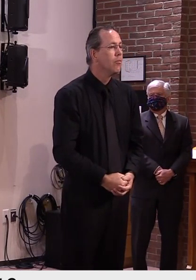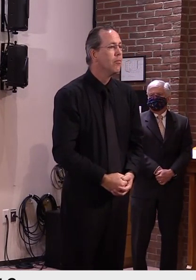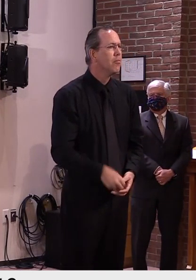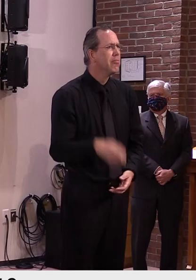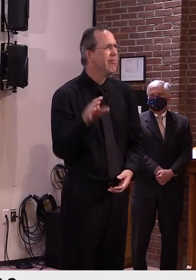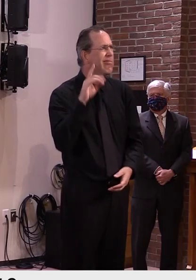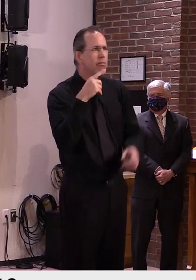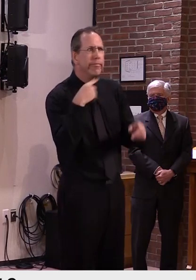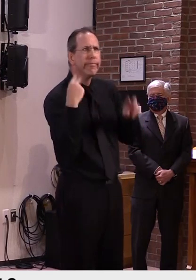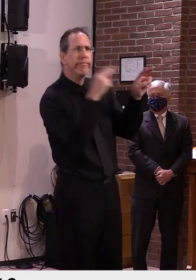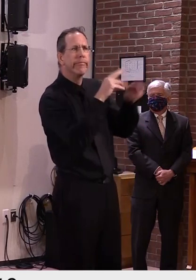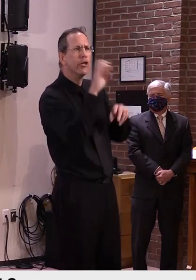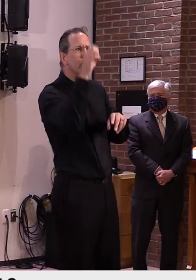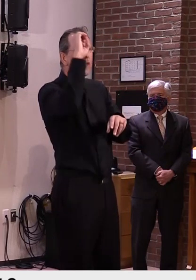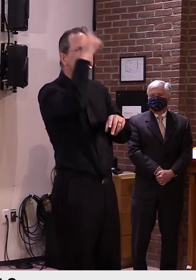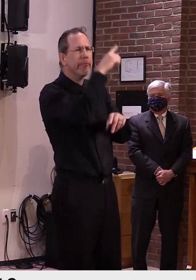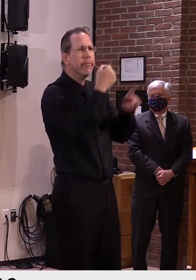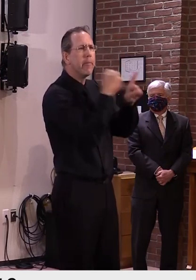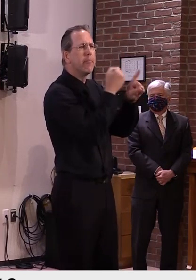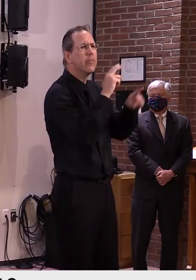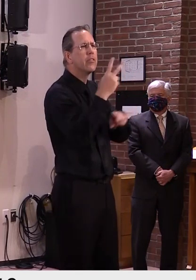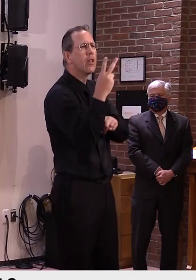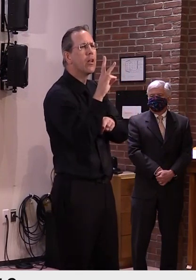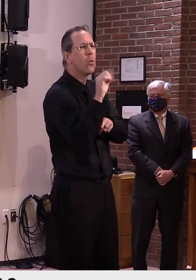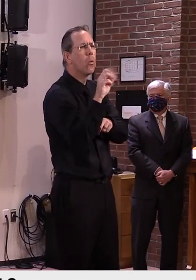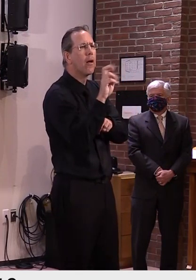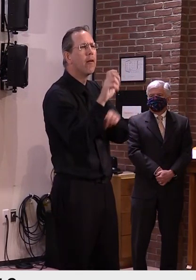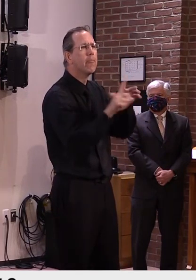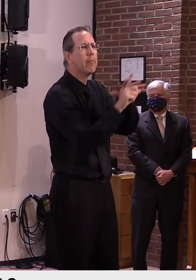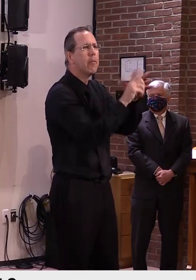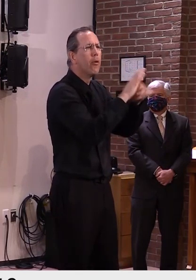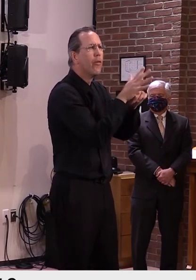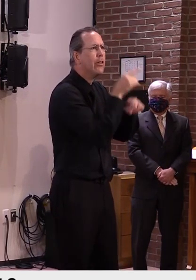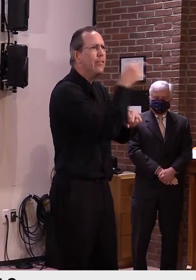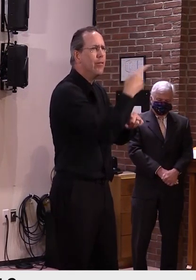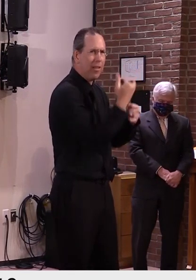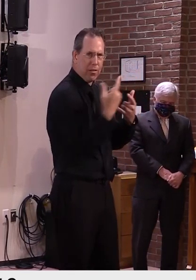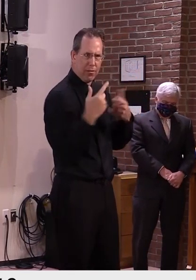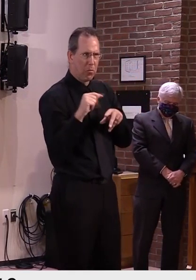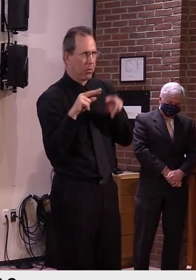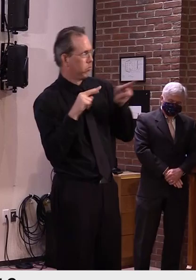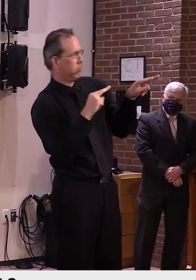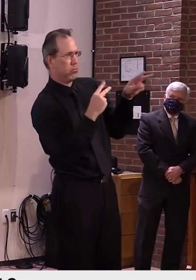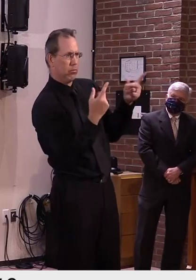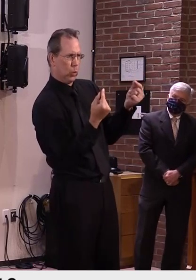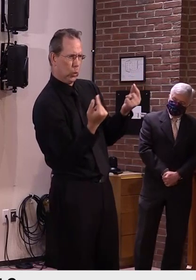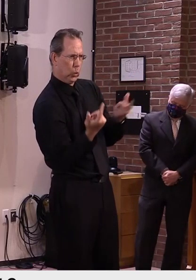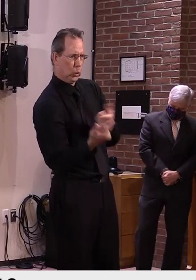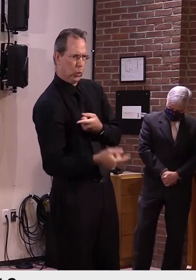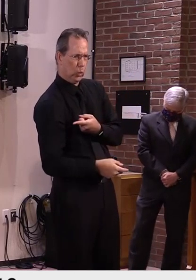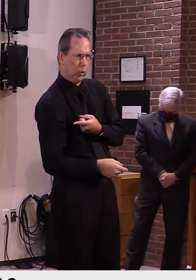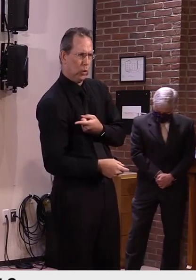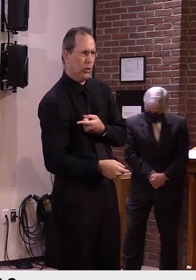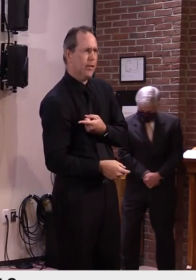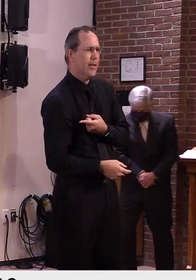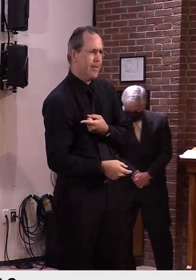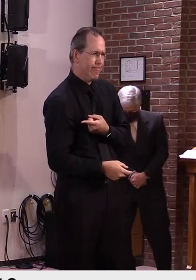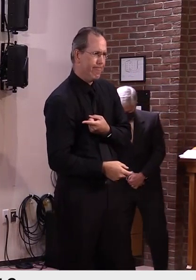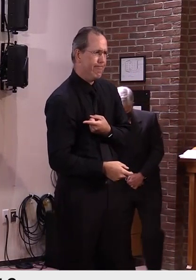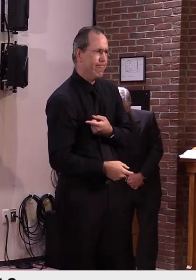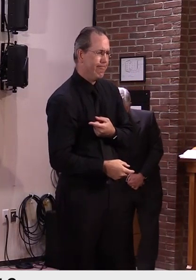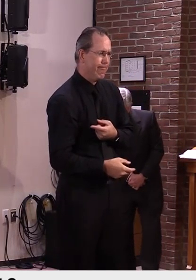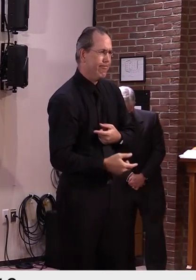I'll refer to Dr. Levine, but I can say from my standpoint, continuing to do what we're doing. And it's really about